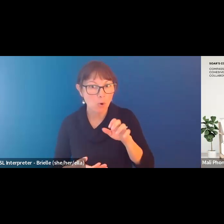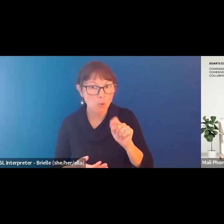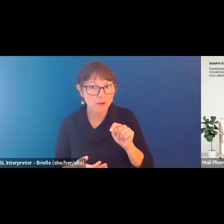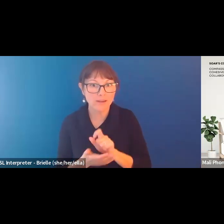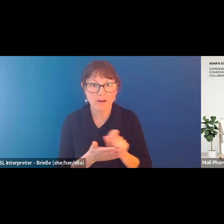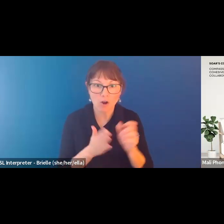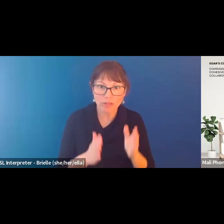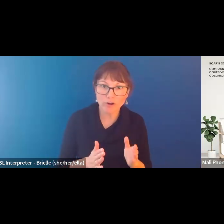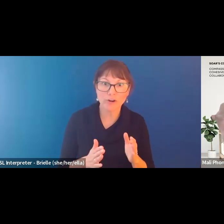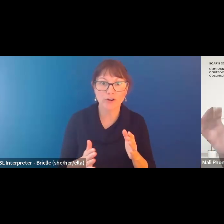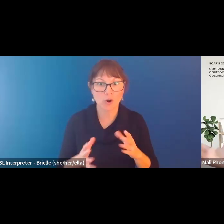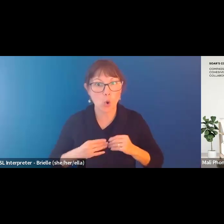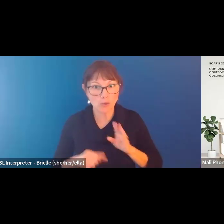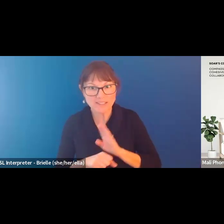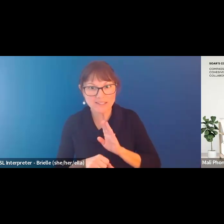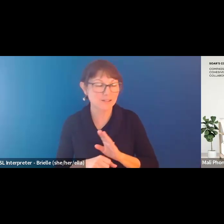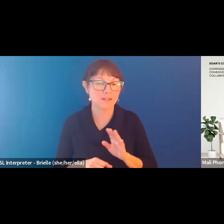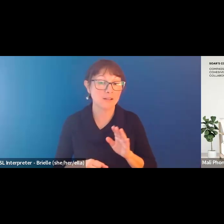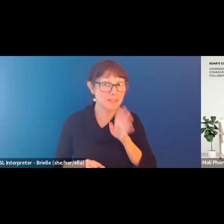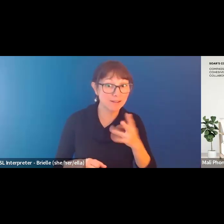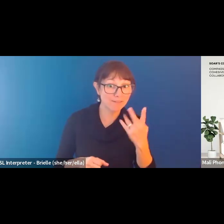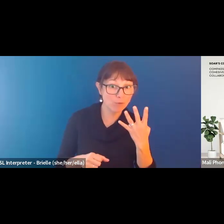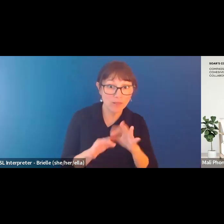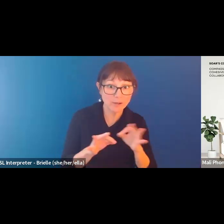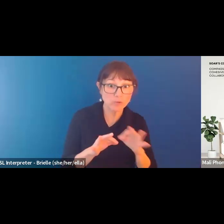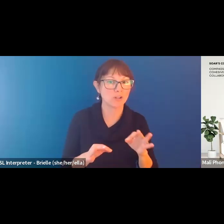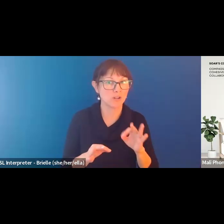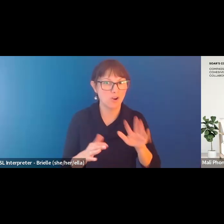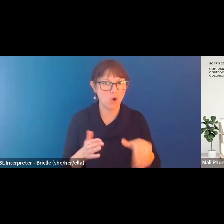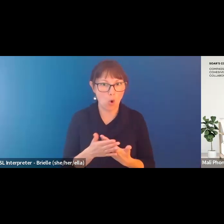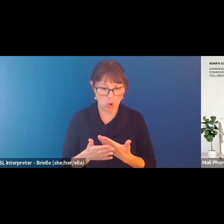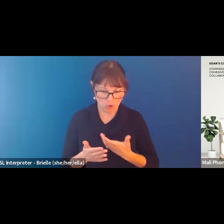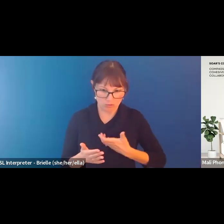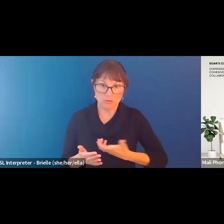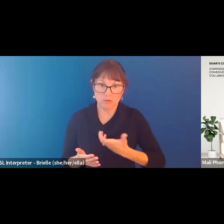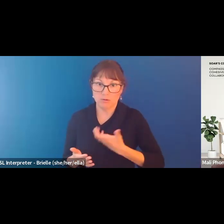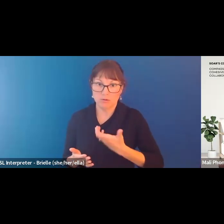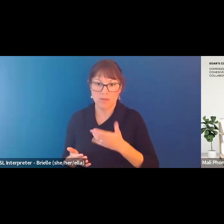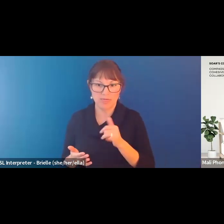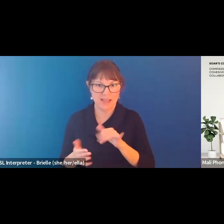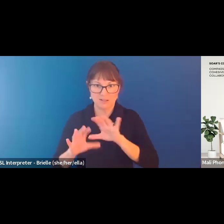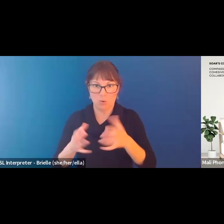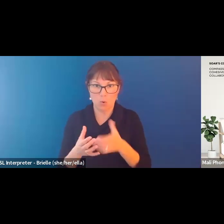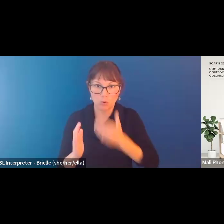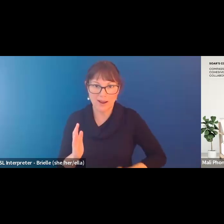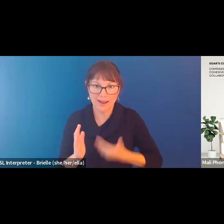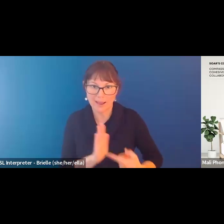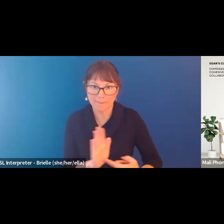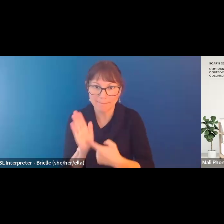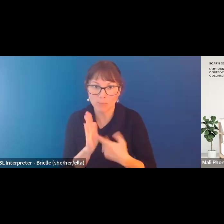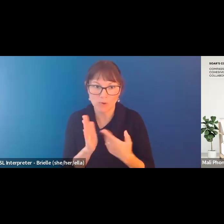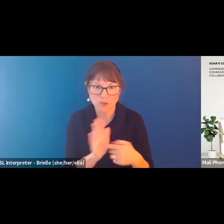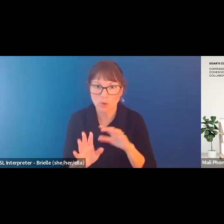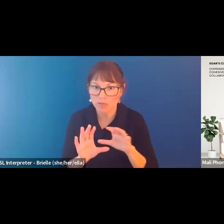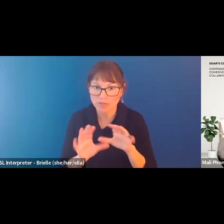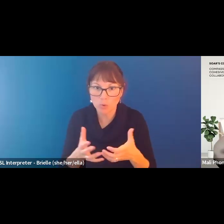four languages. My identities, they create the whole of who I am and who I bring forth into the world. It's not parts